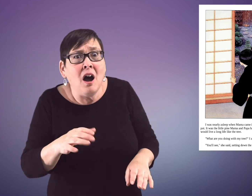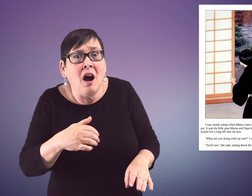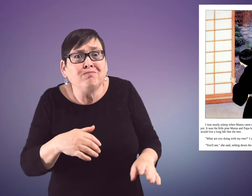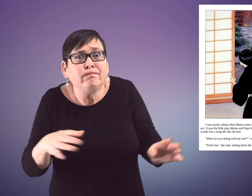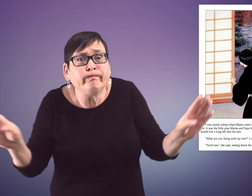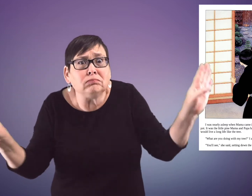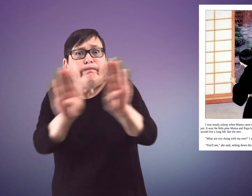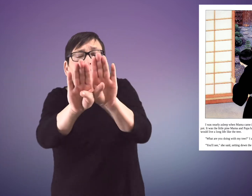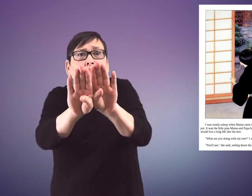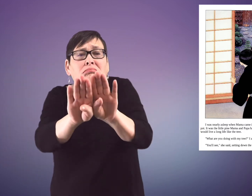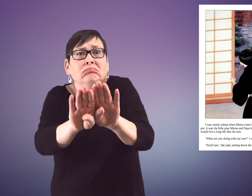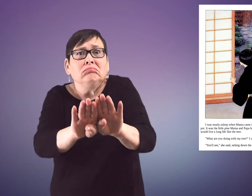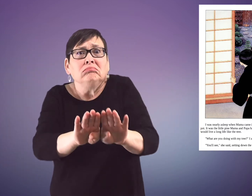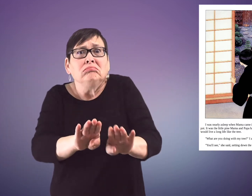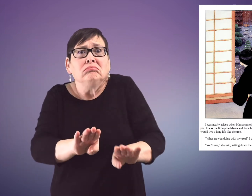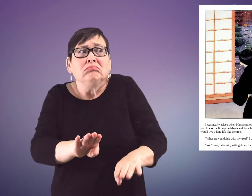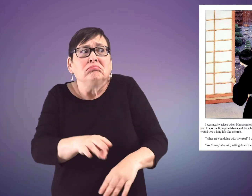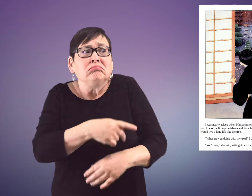Quickly, I closed the window and lay down again.